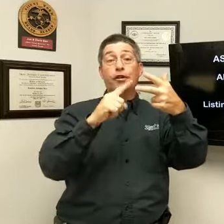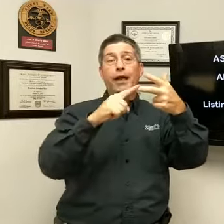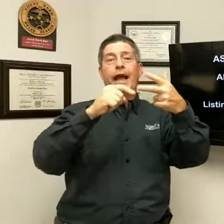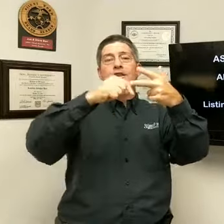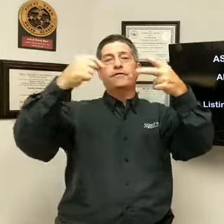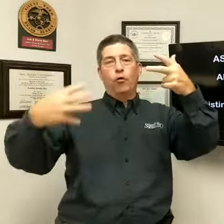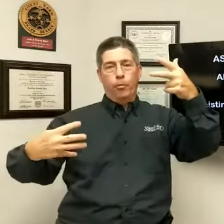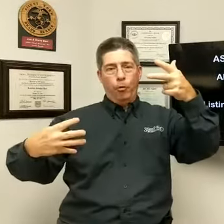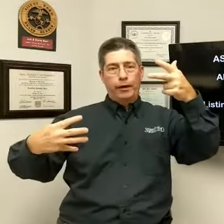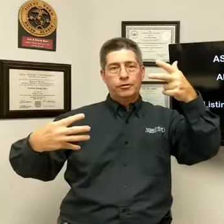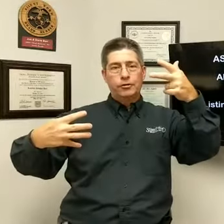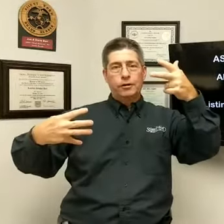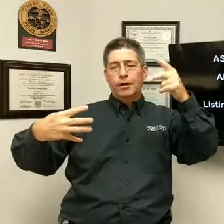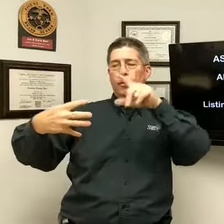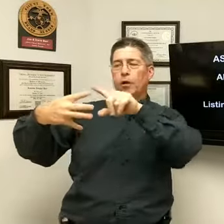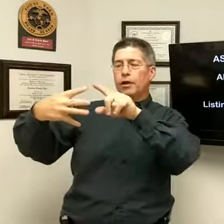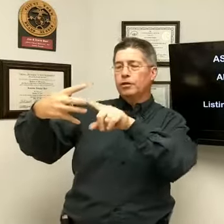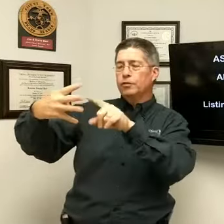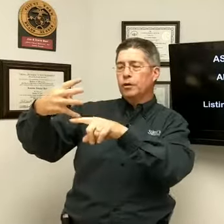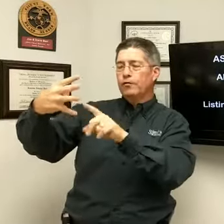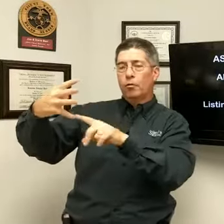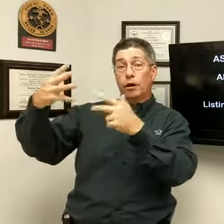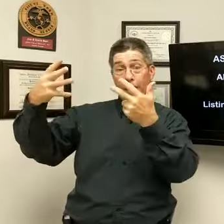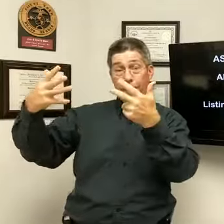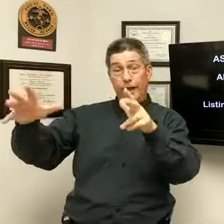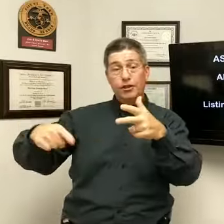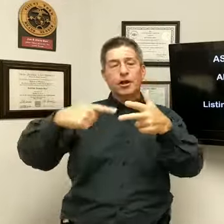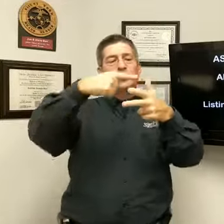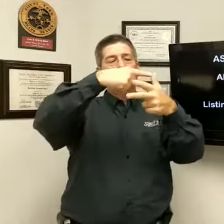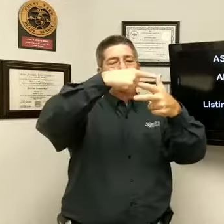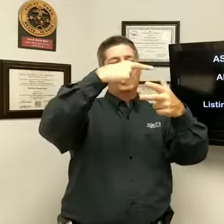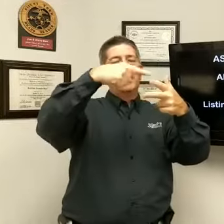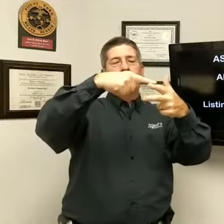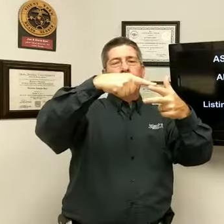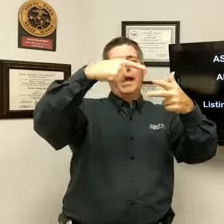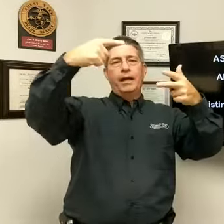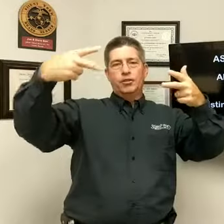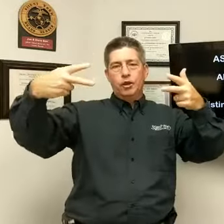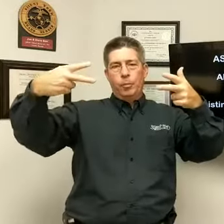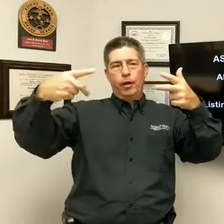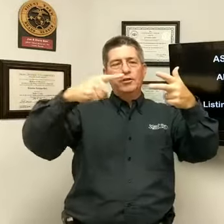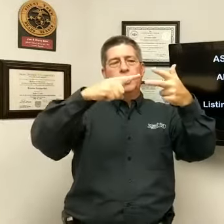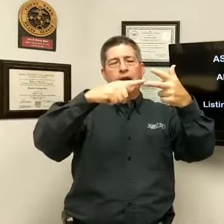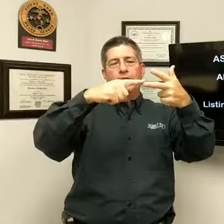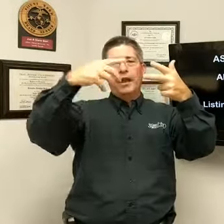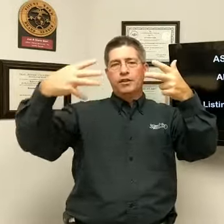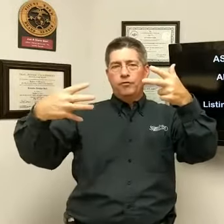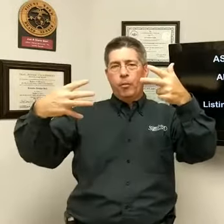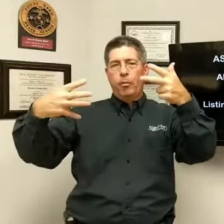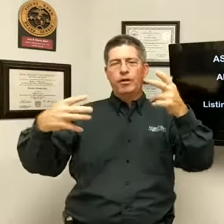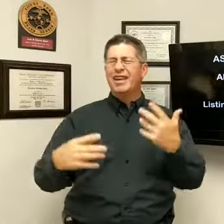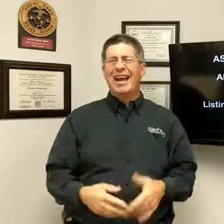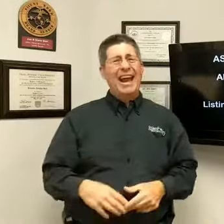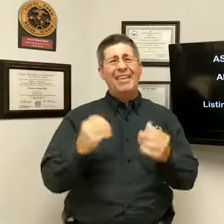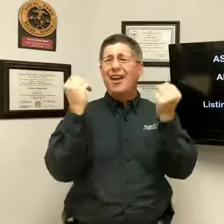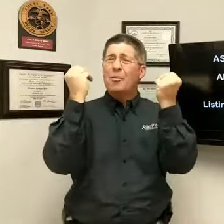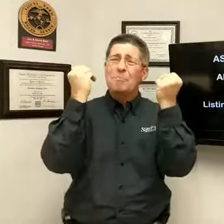has 4 points. And 1, 2, 3, 4. Okay, finished. So this one, and it has 2 points, and then it has 4 points. And there are